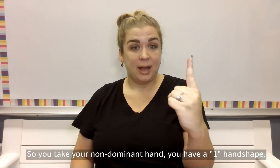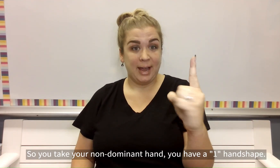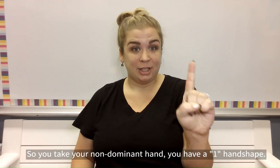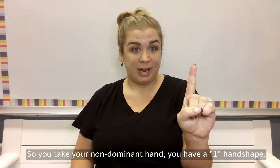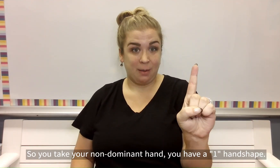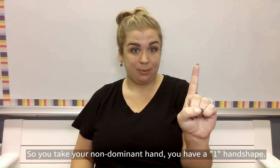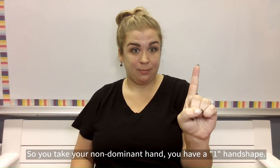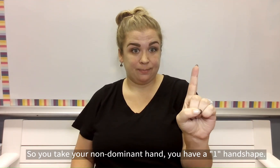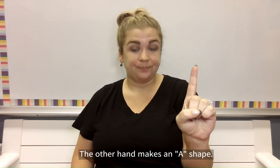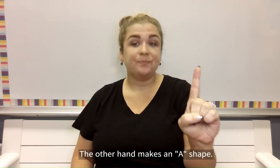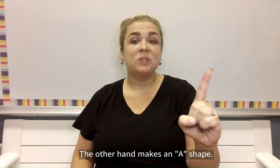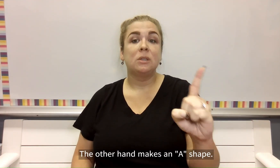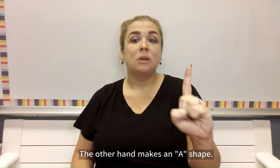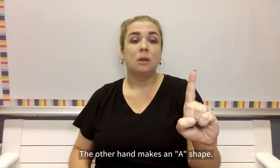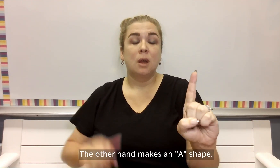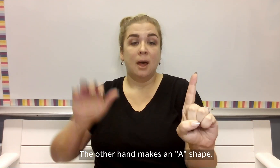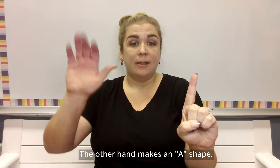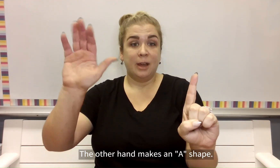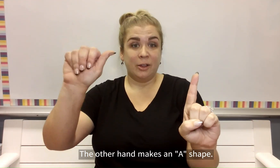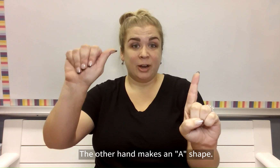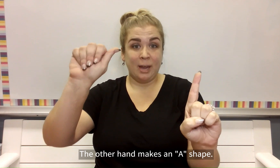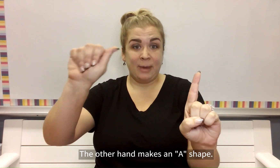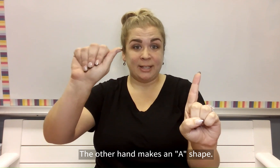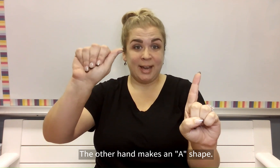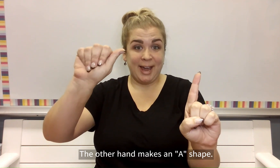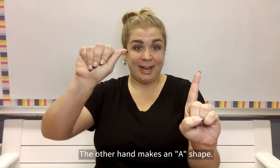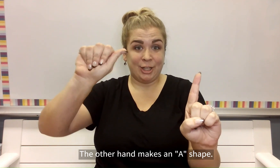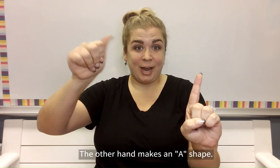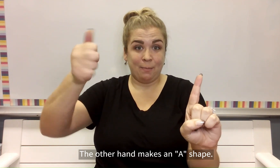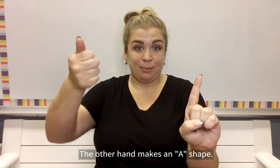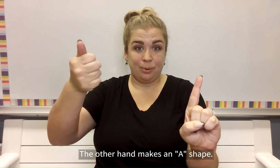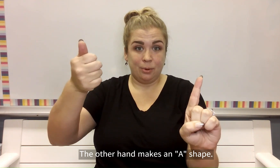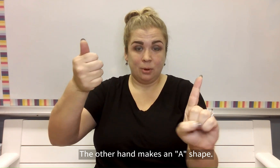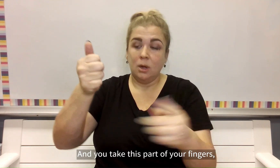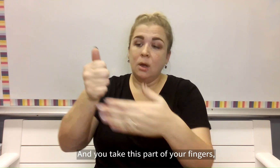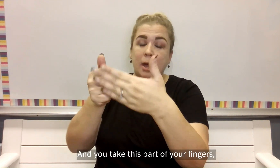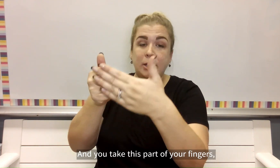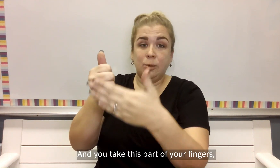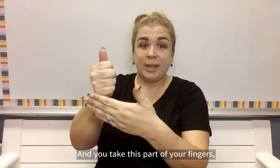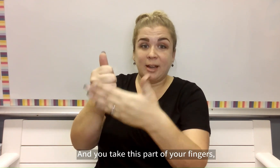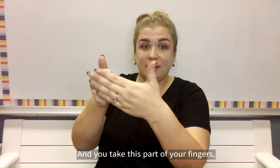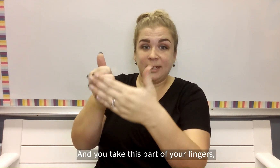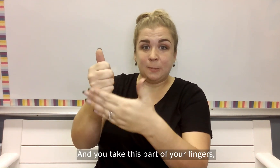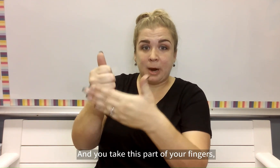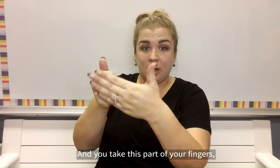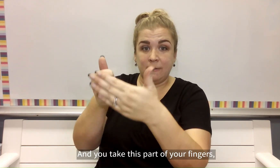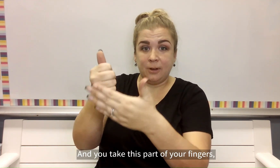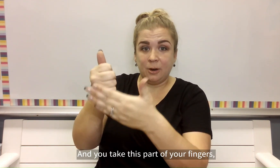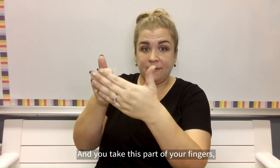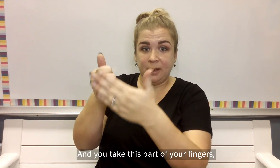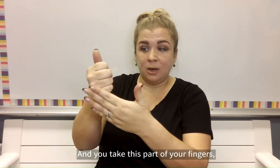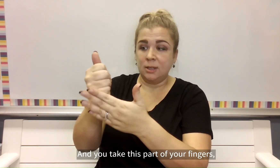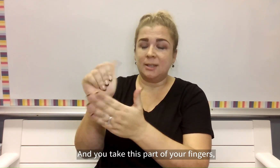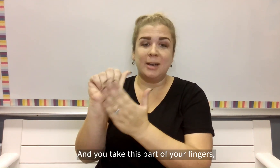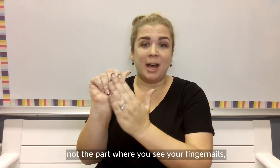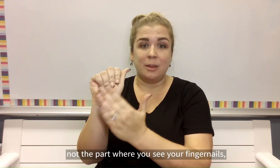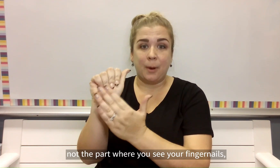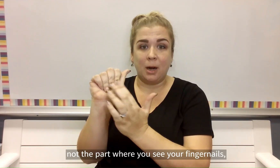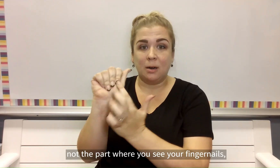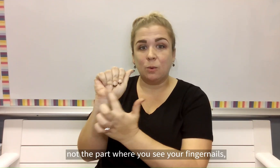hand shape. The other hand makes an A shape, and you take this part of your fingers, not the part where